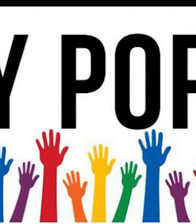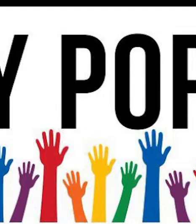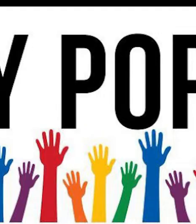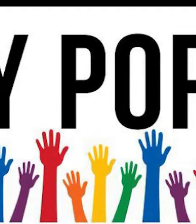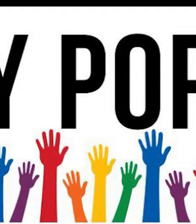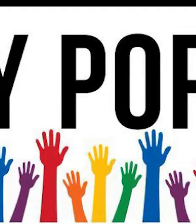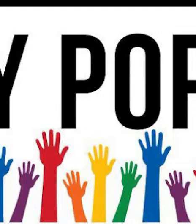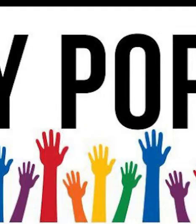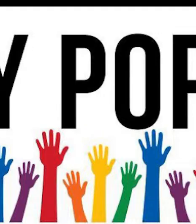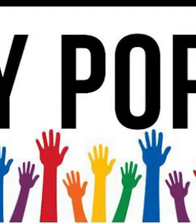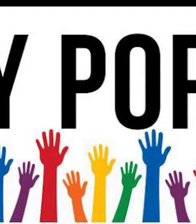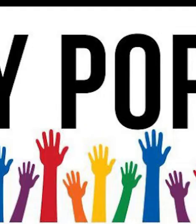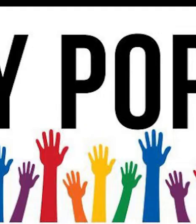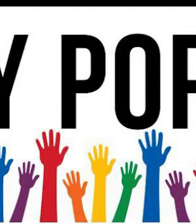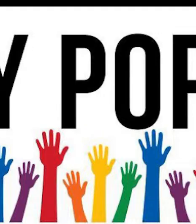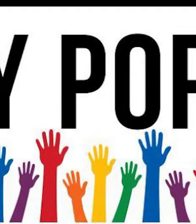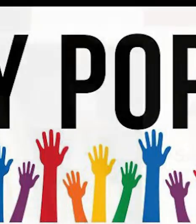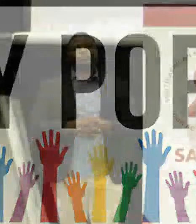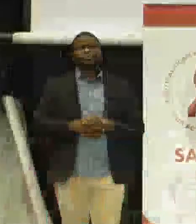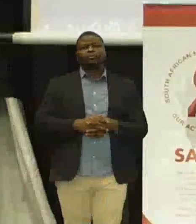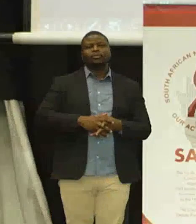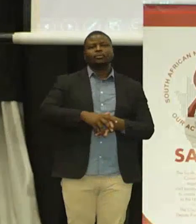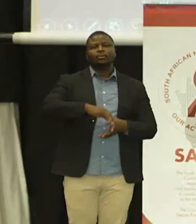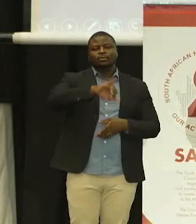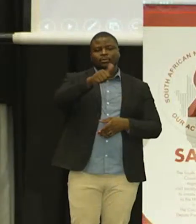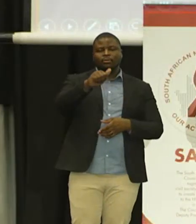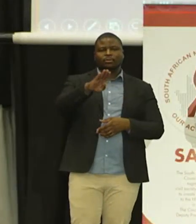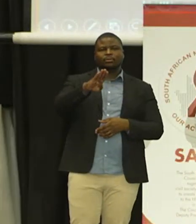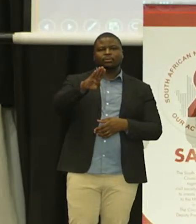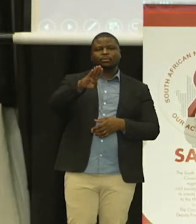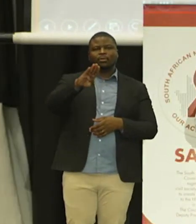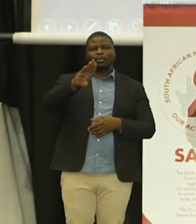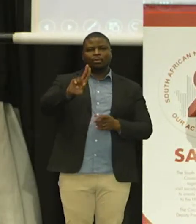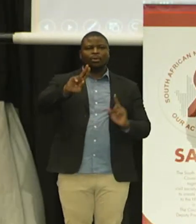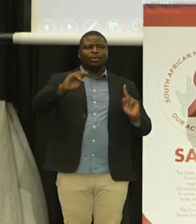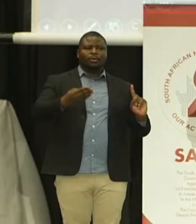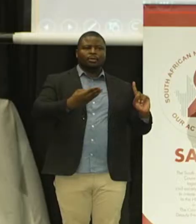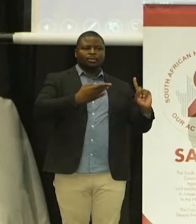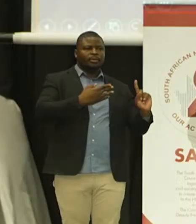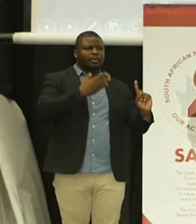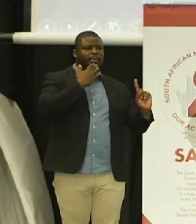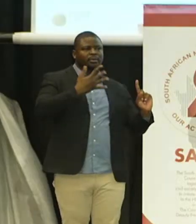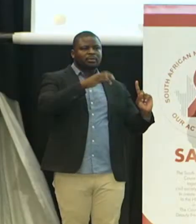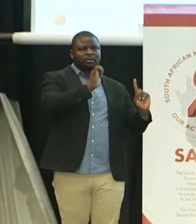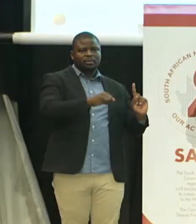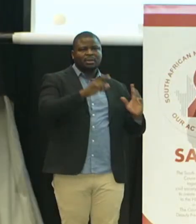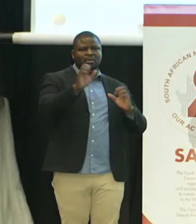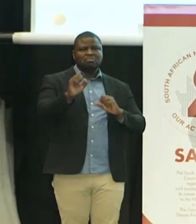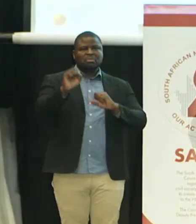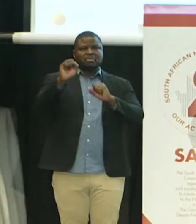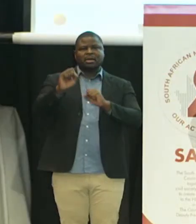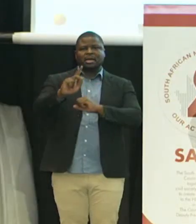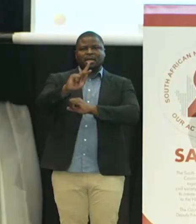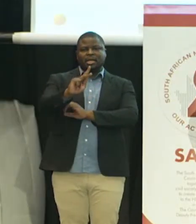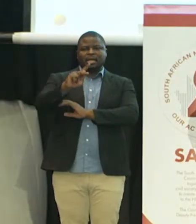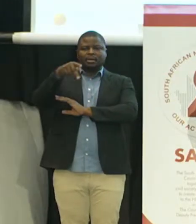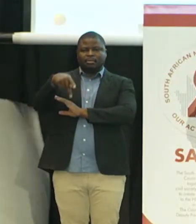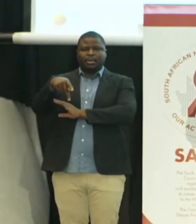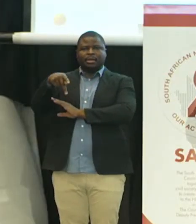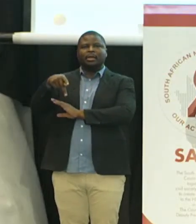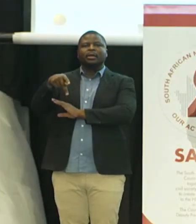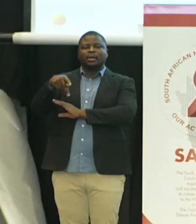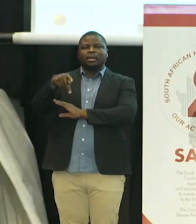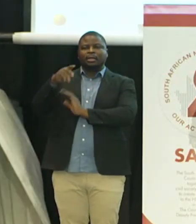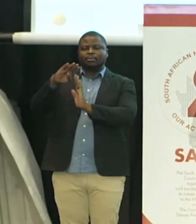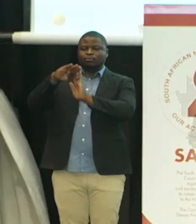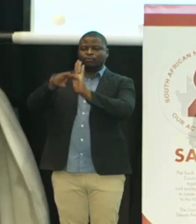Thank you very much, Jabu, for giving the overview of different KP programs that are